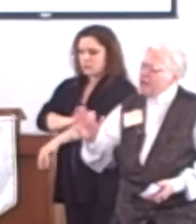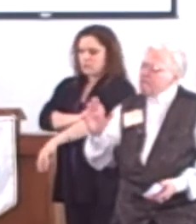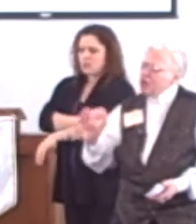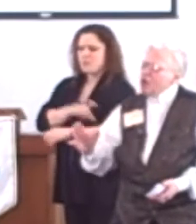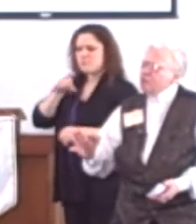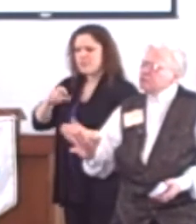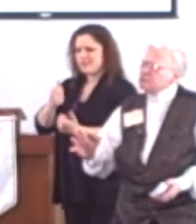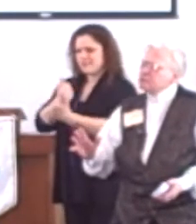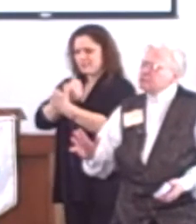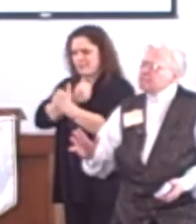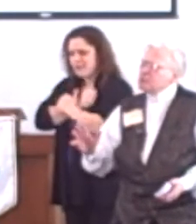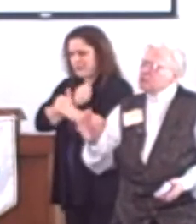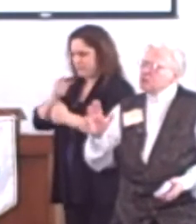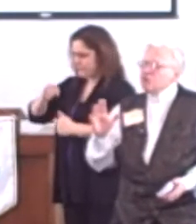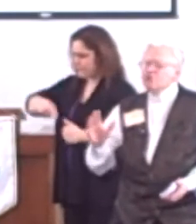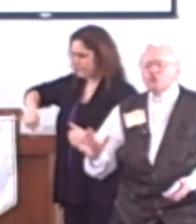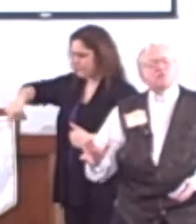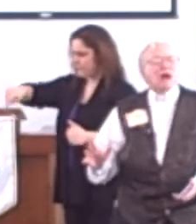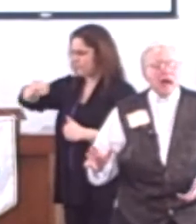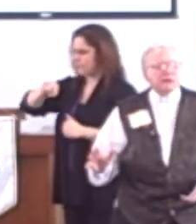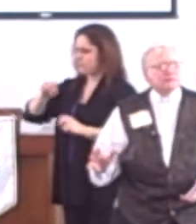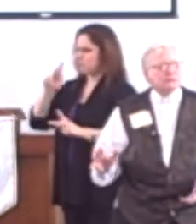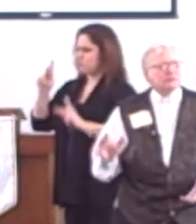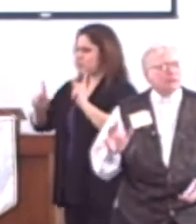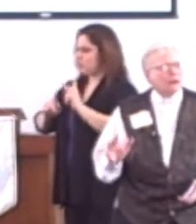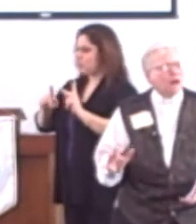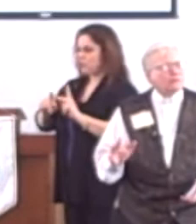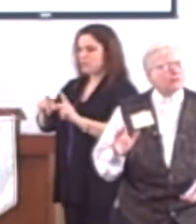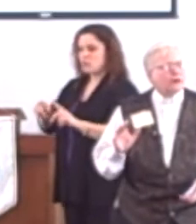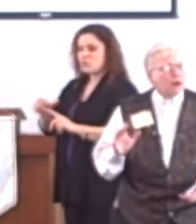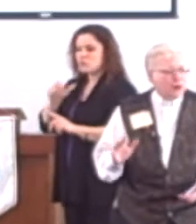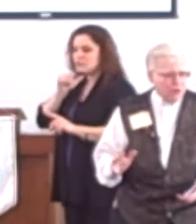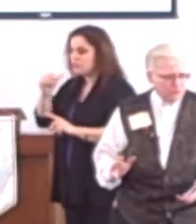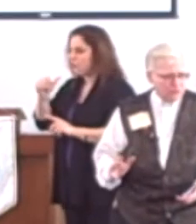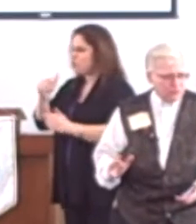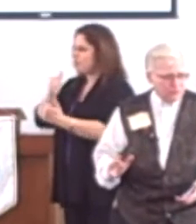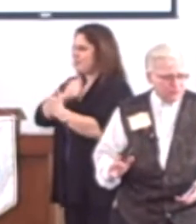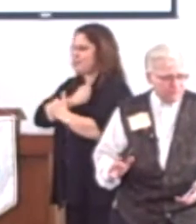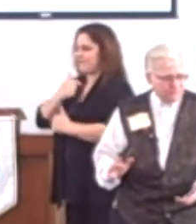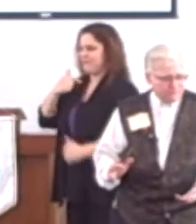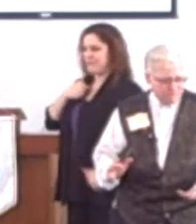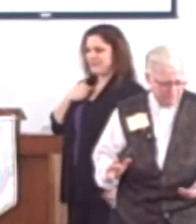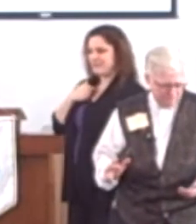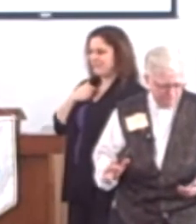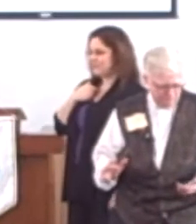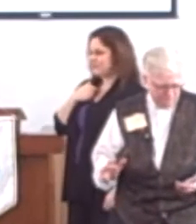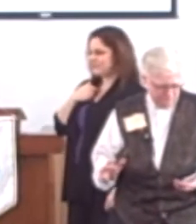to love those who do not love us.